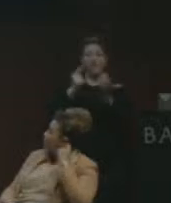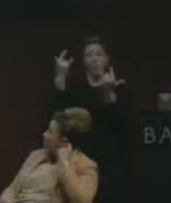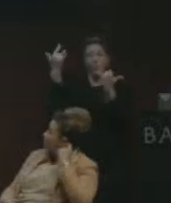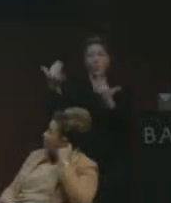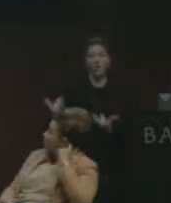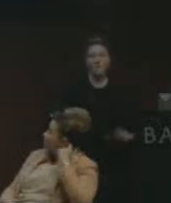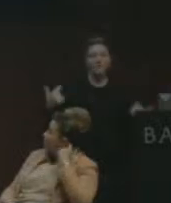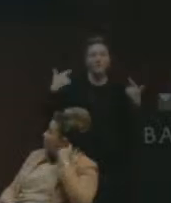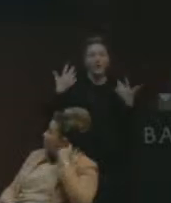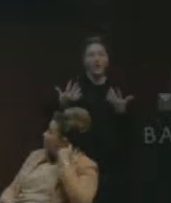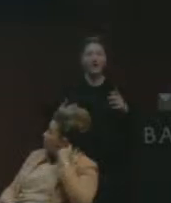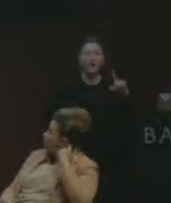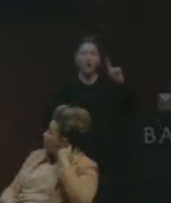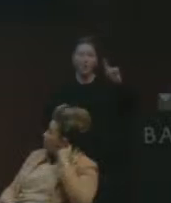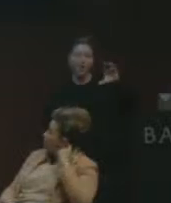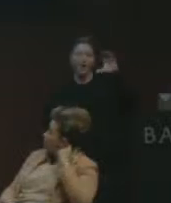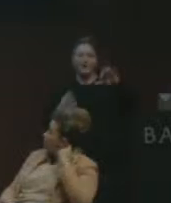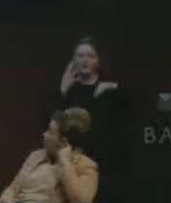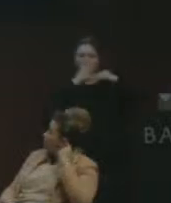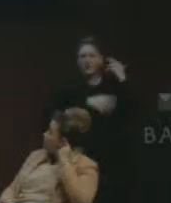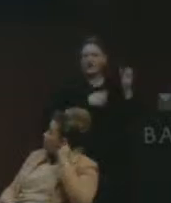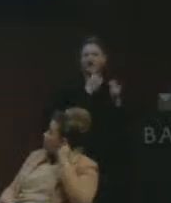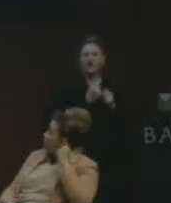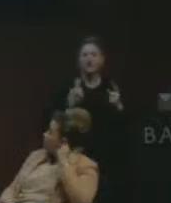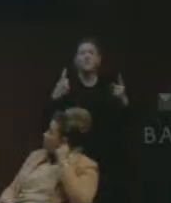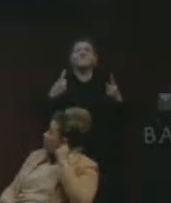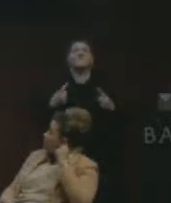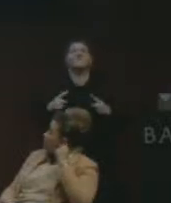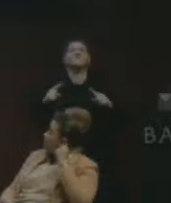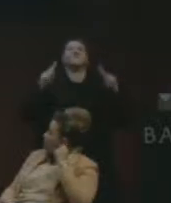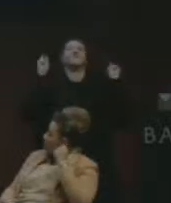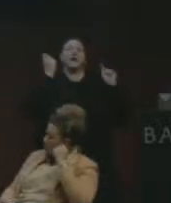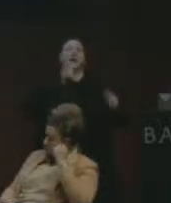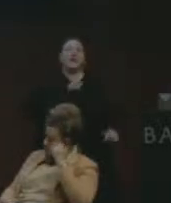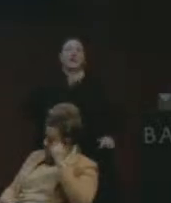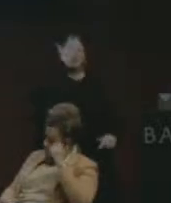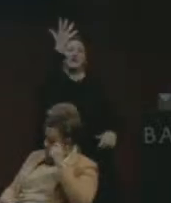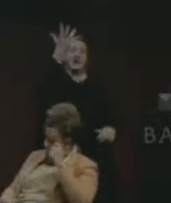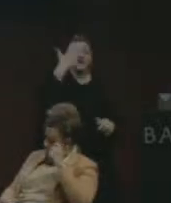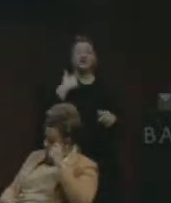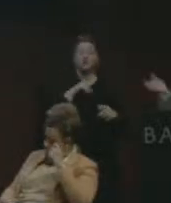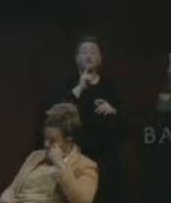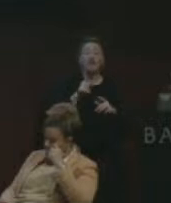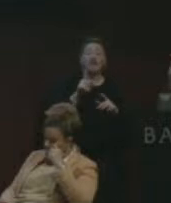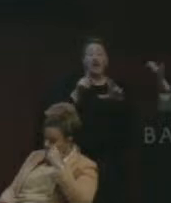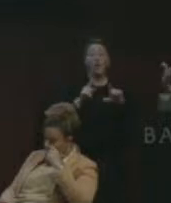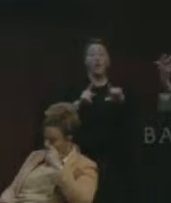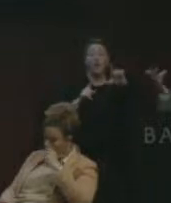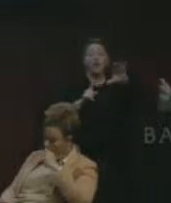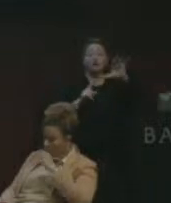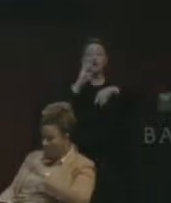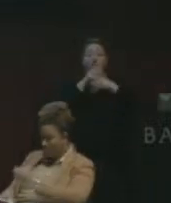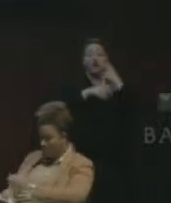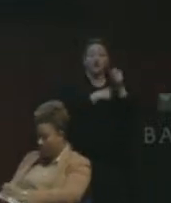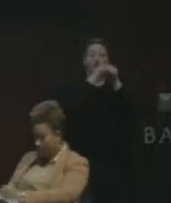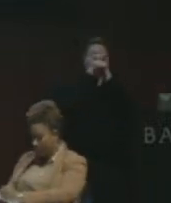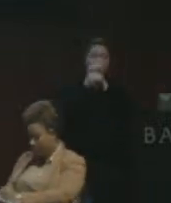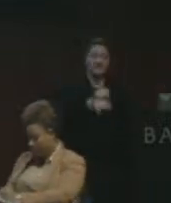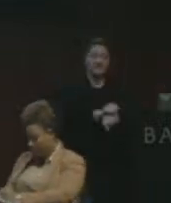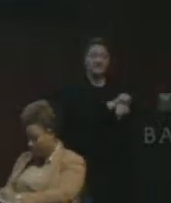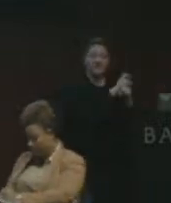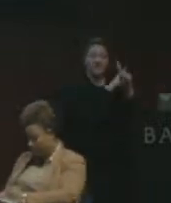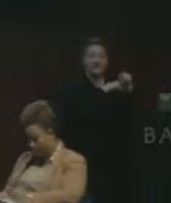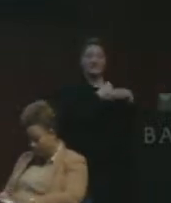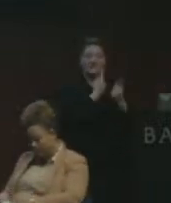100 years. Now they would say, now we are finally on the map. 100 years of slavery is over, because it had been 100 years since